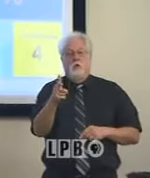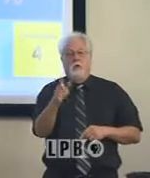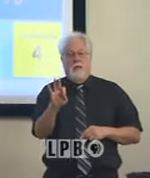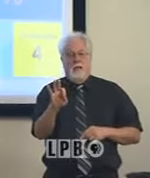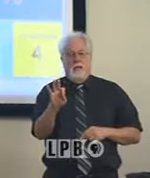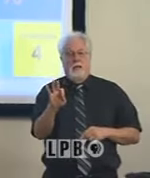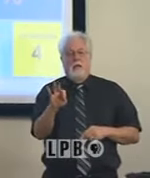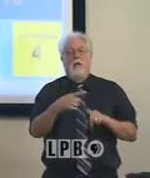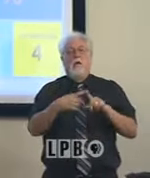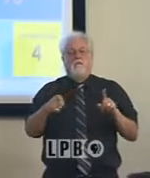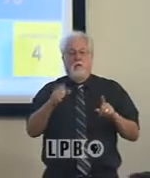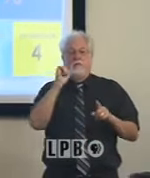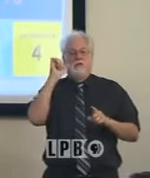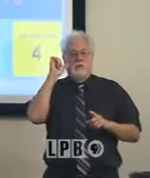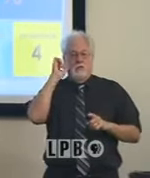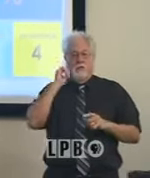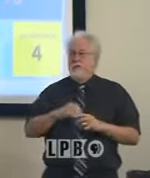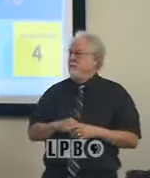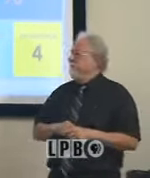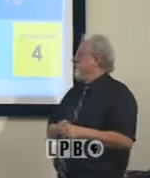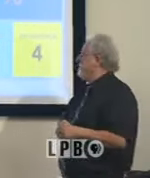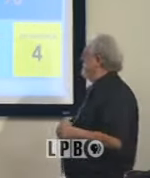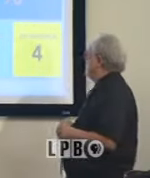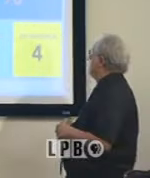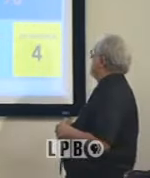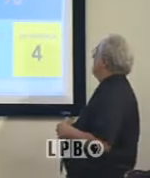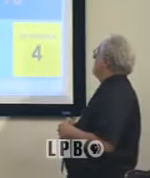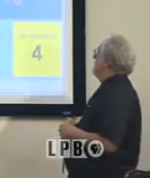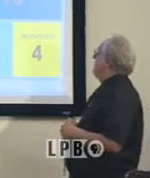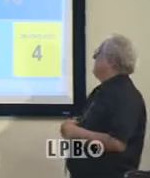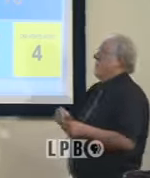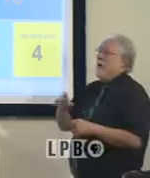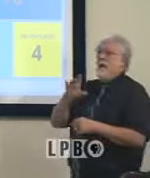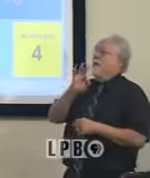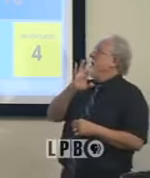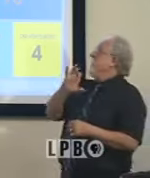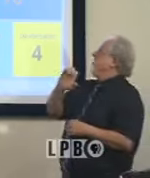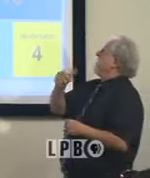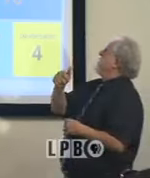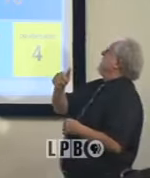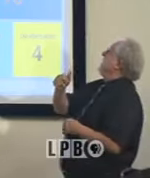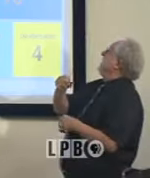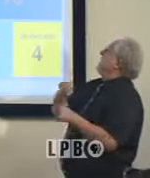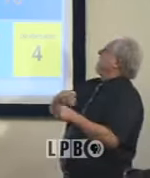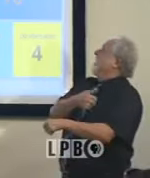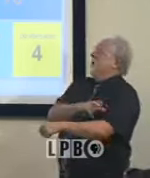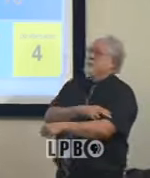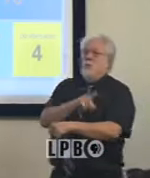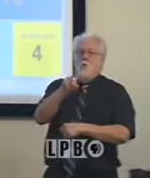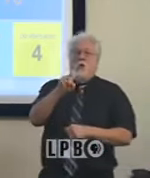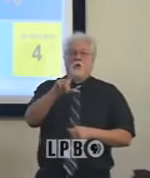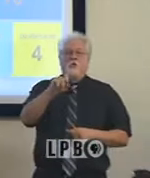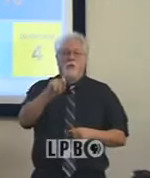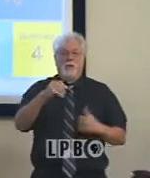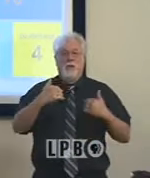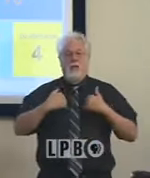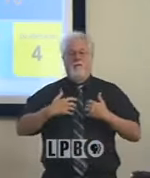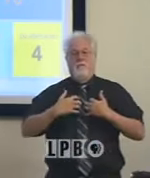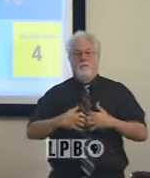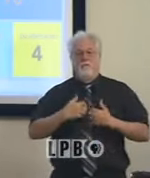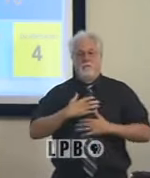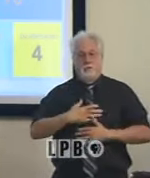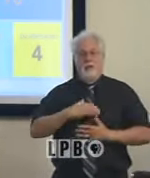29 from yesterday. Of the 910 hospitalized, 120 are on ventilators,